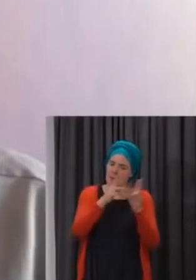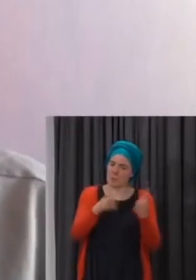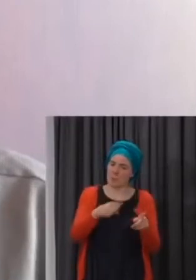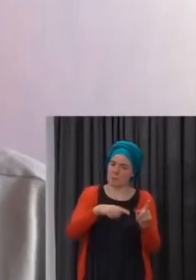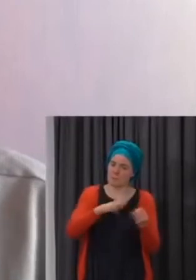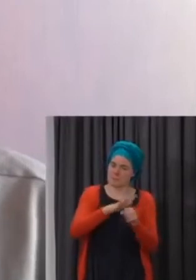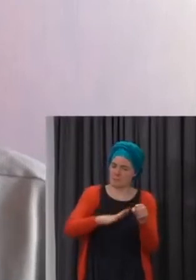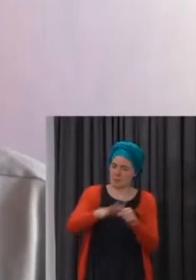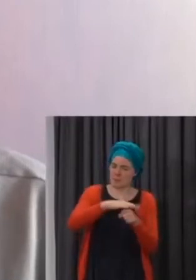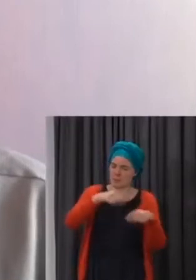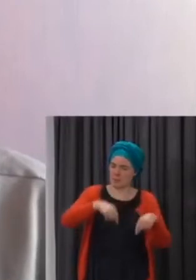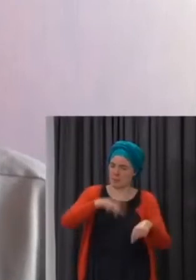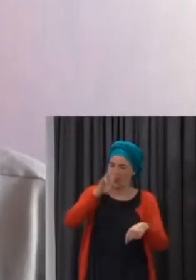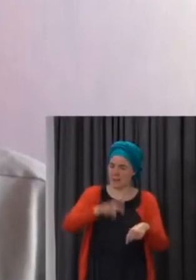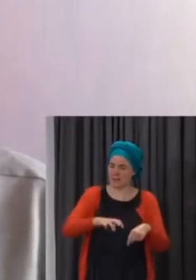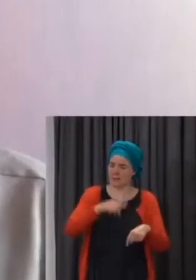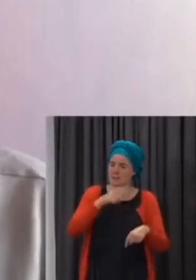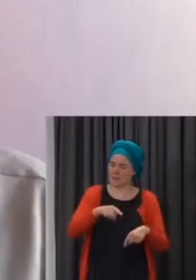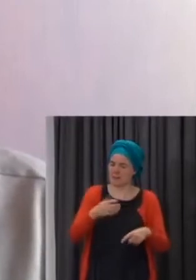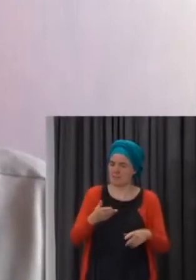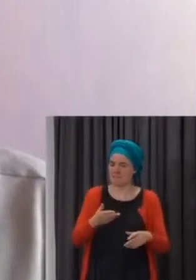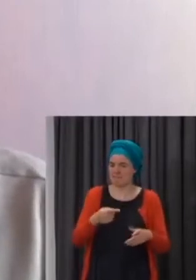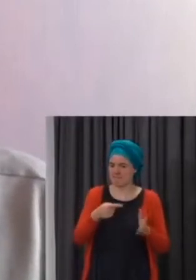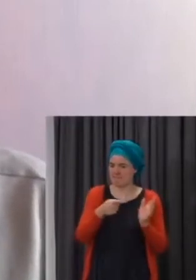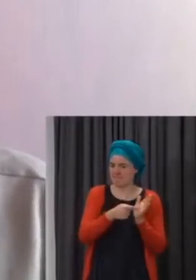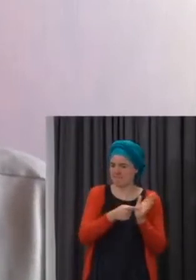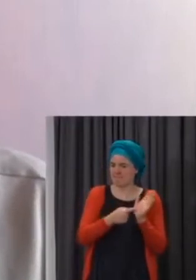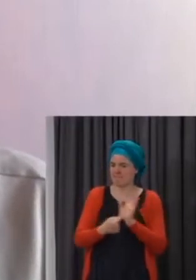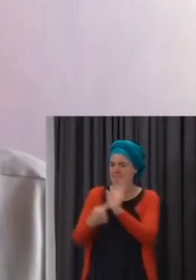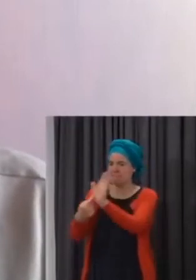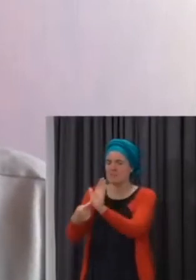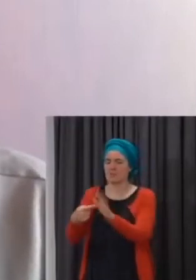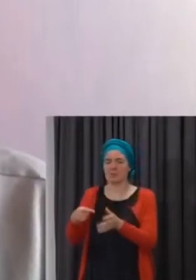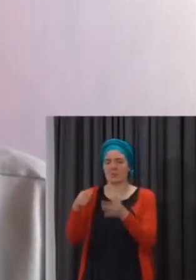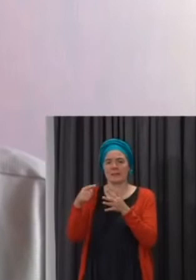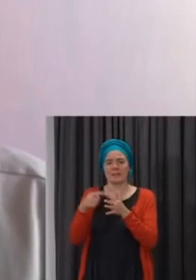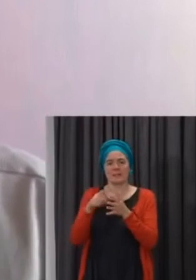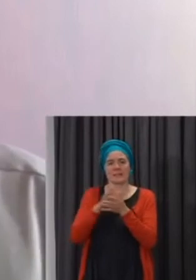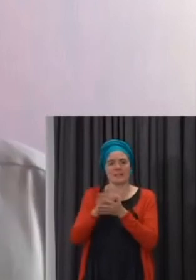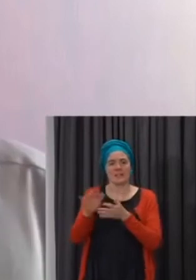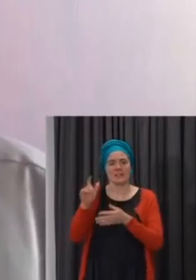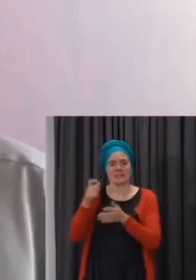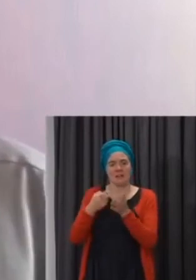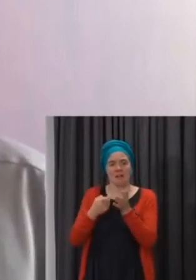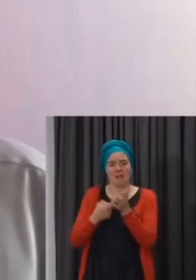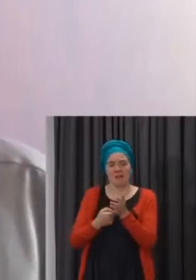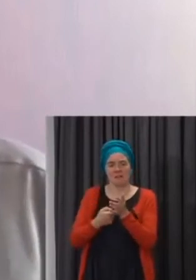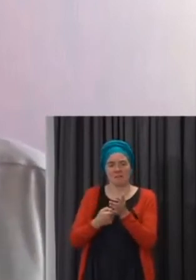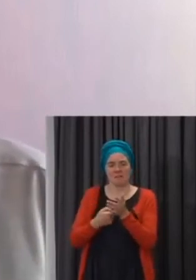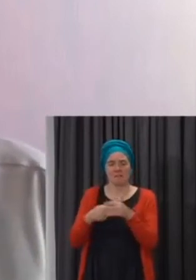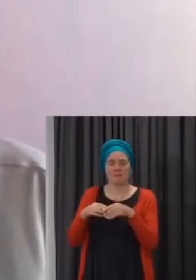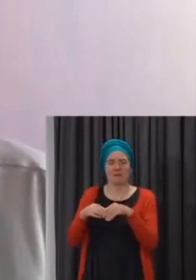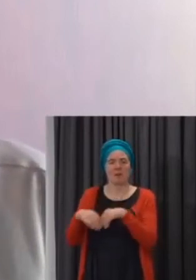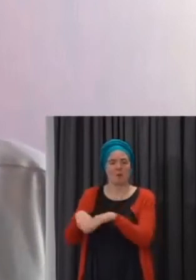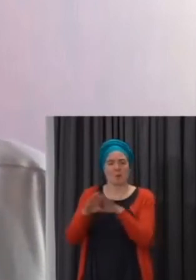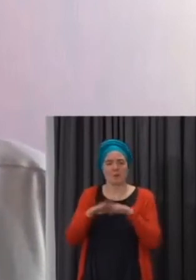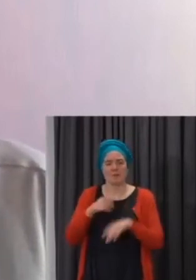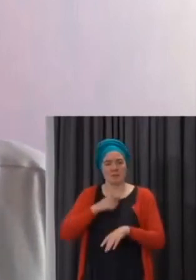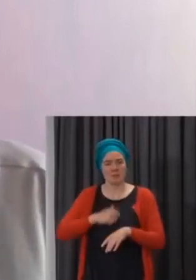the EHCR. Do you think there is a case to answer? And with your